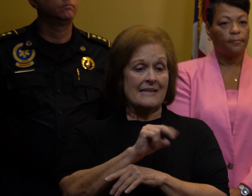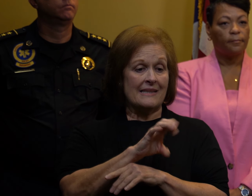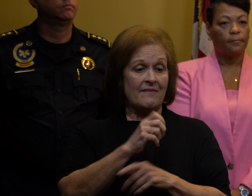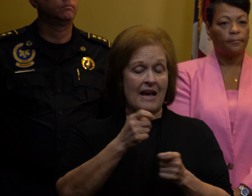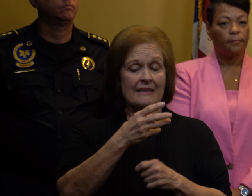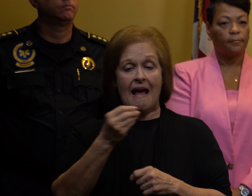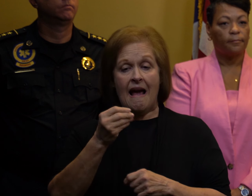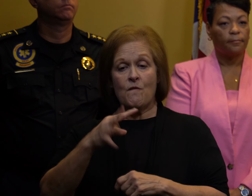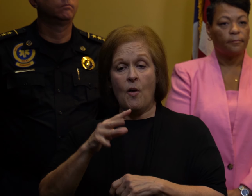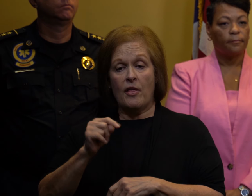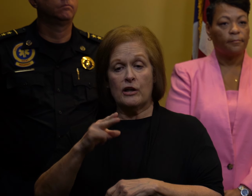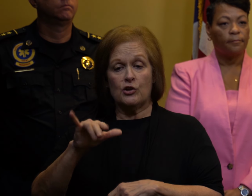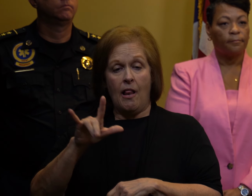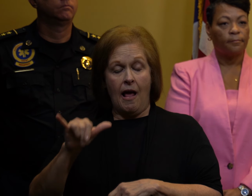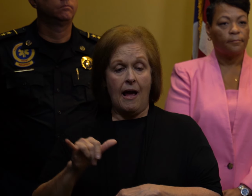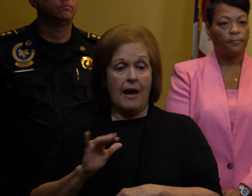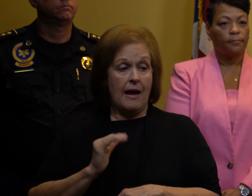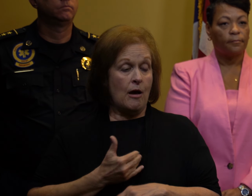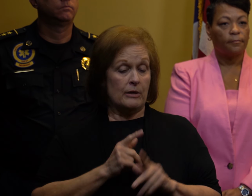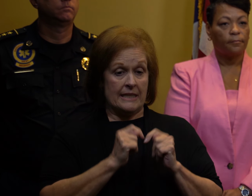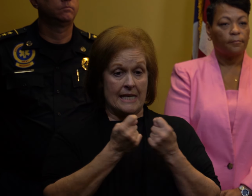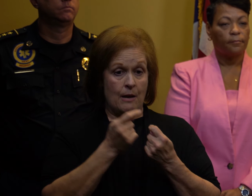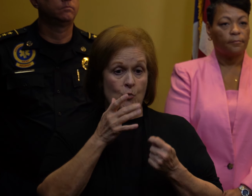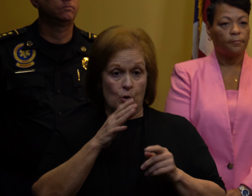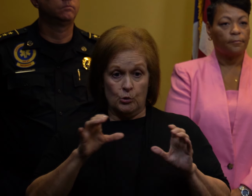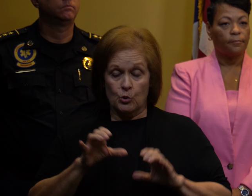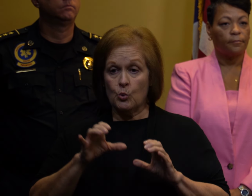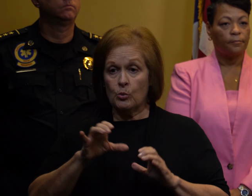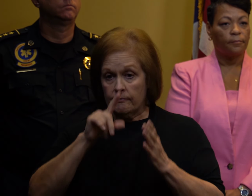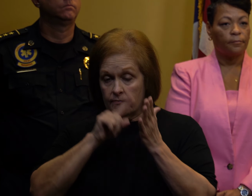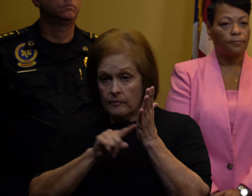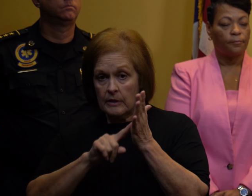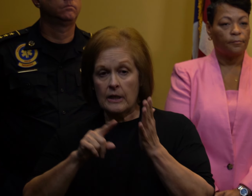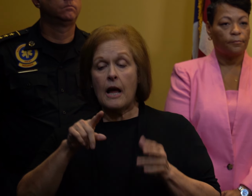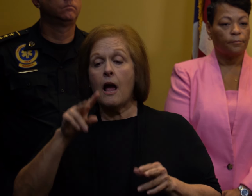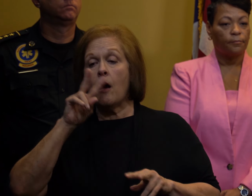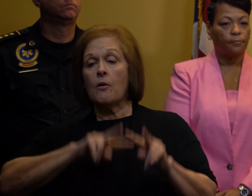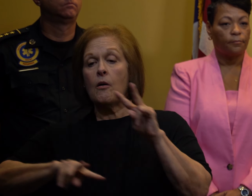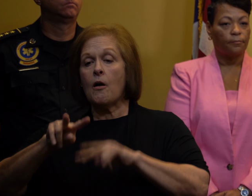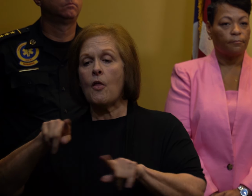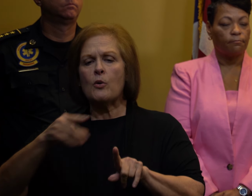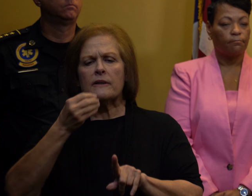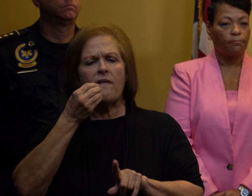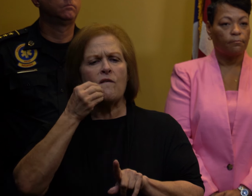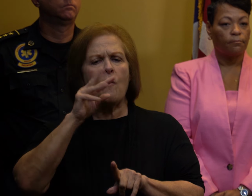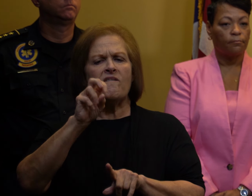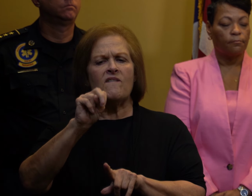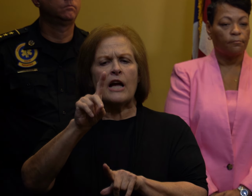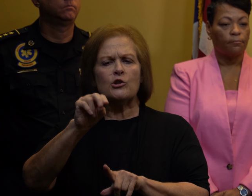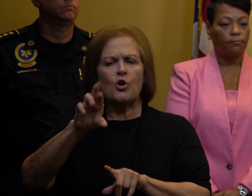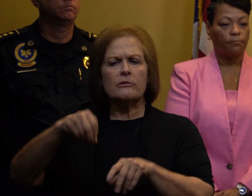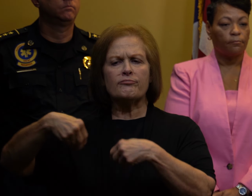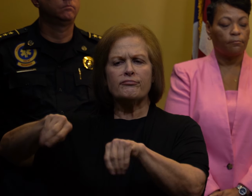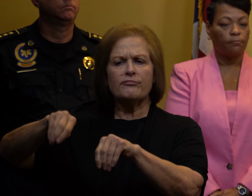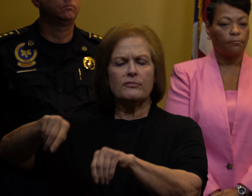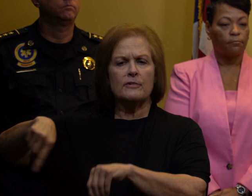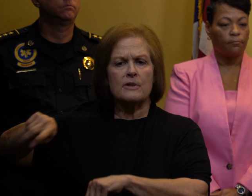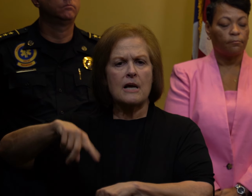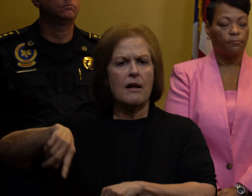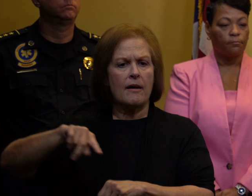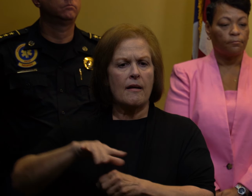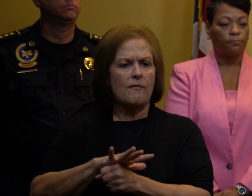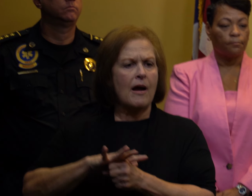fire prevention team, as the mayor mentioned, will be doing aggressive enforcement of food truck vendors and cooking vendors in the hospitality and